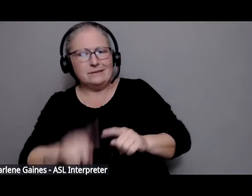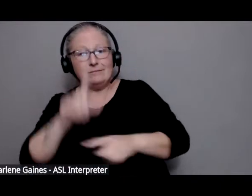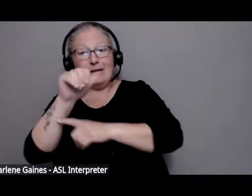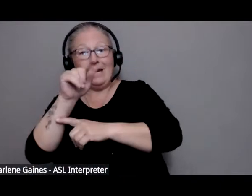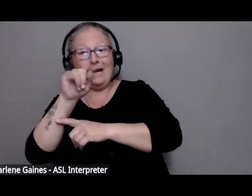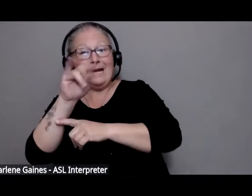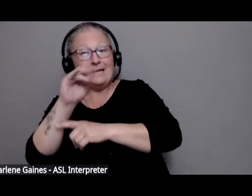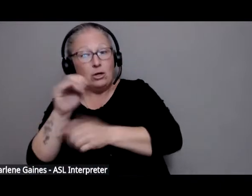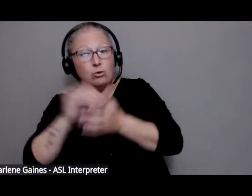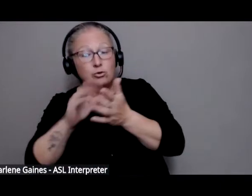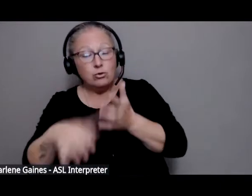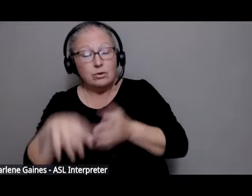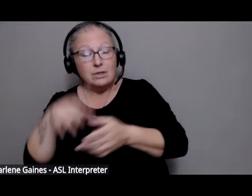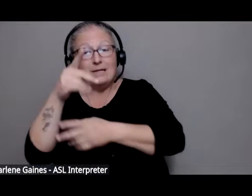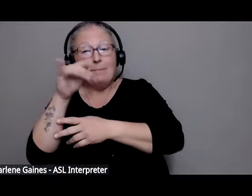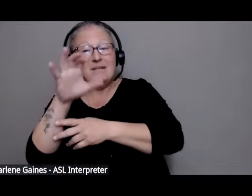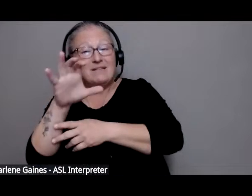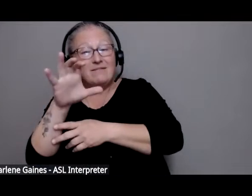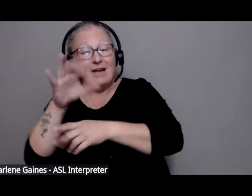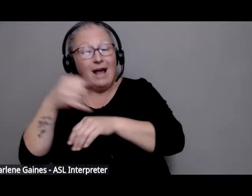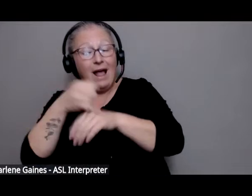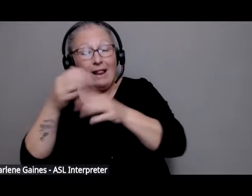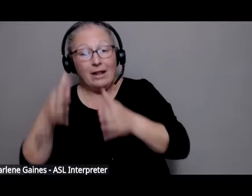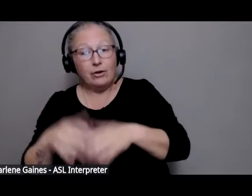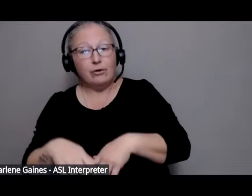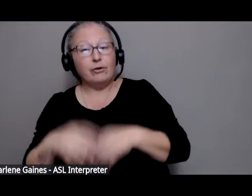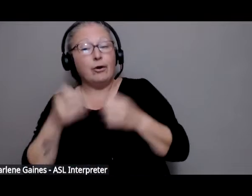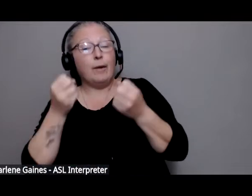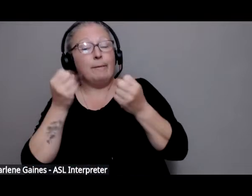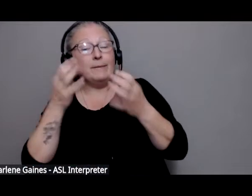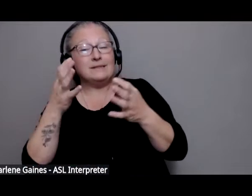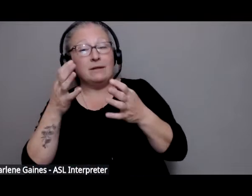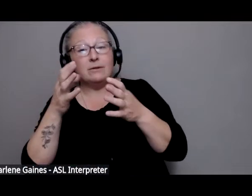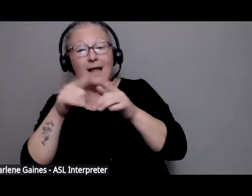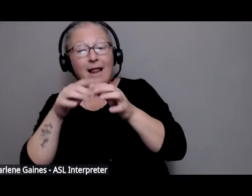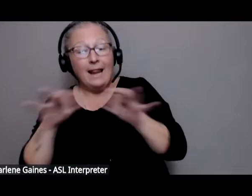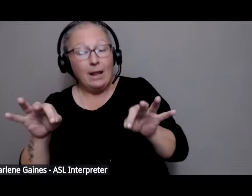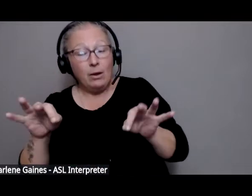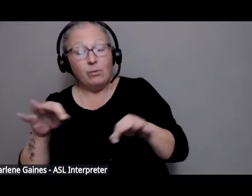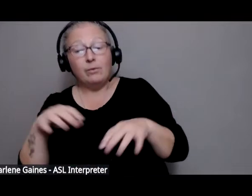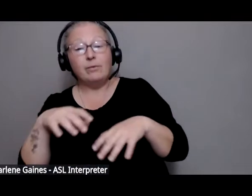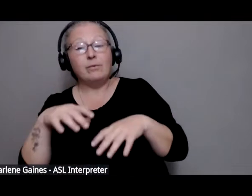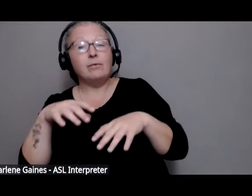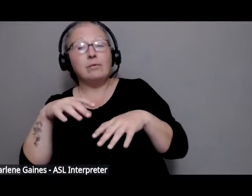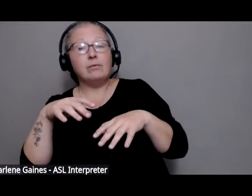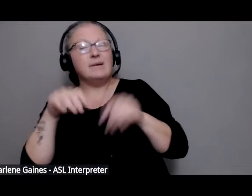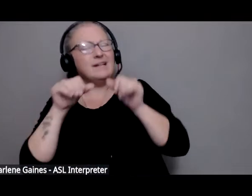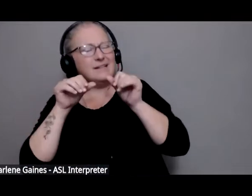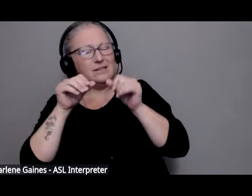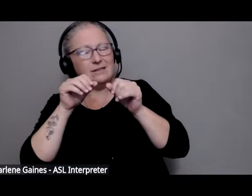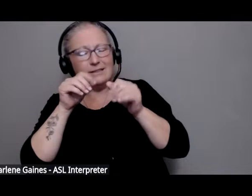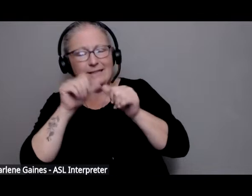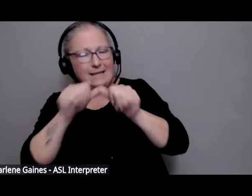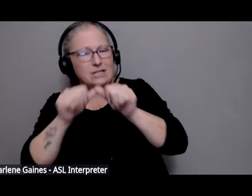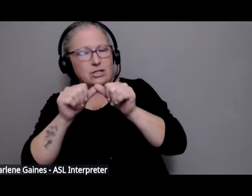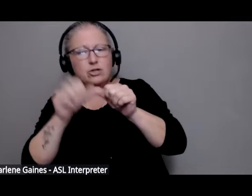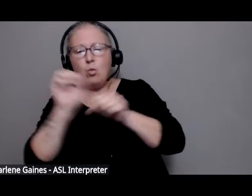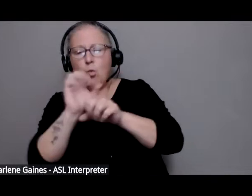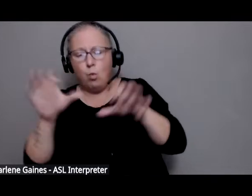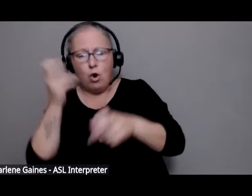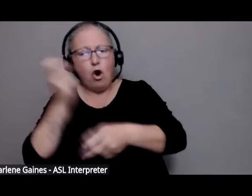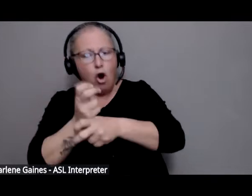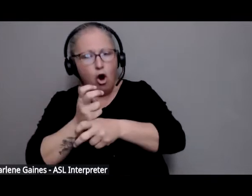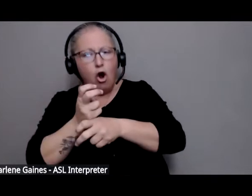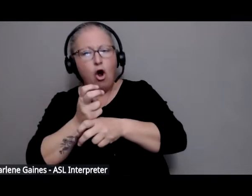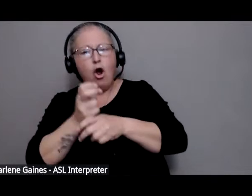students, Pacific Islander students, our multilingual learner students, and continuing to work hard to develop initiatives, meet